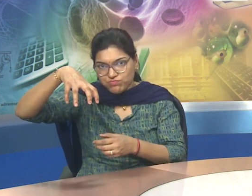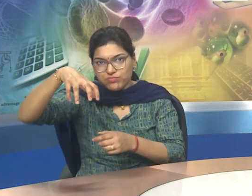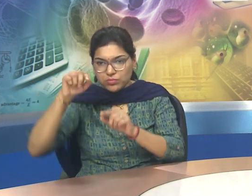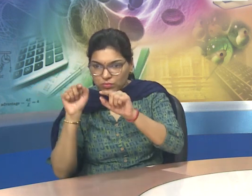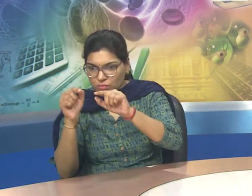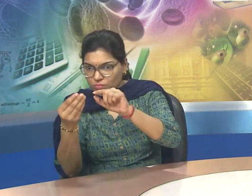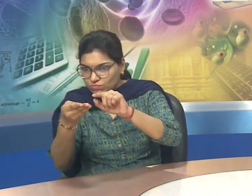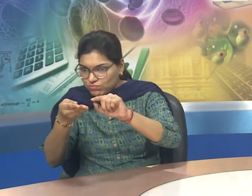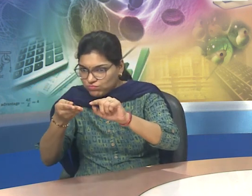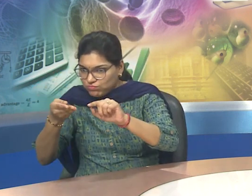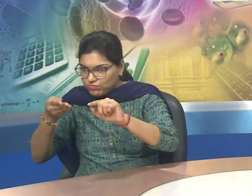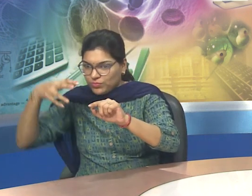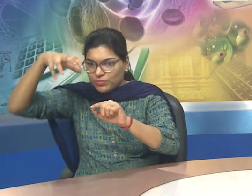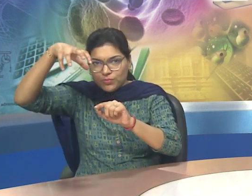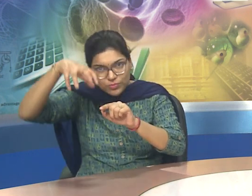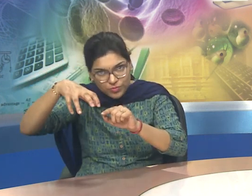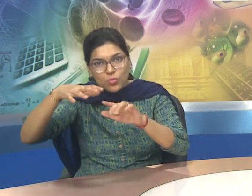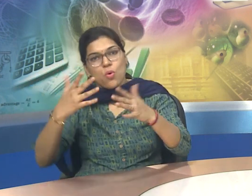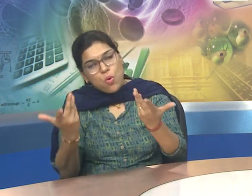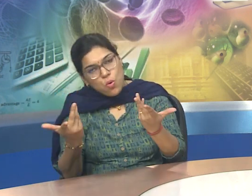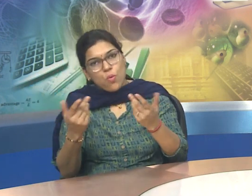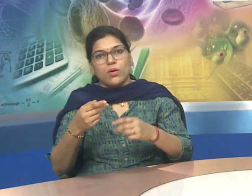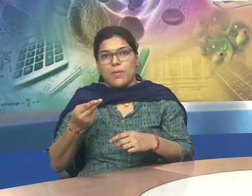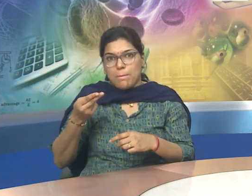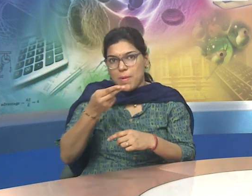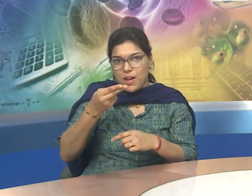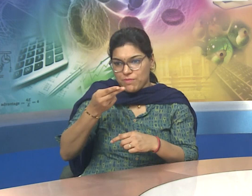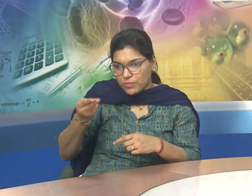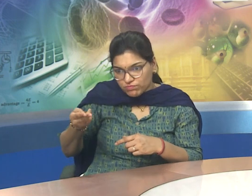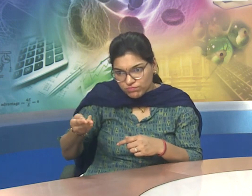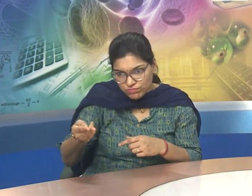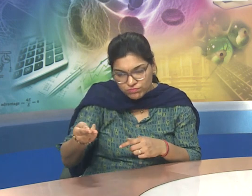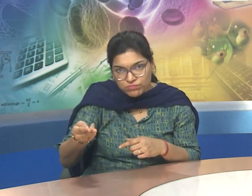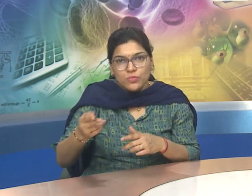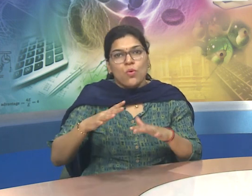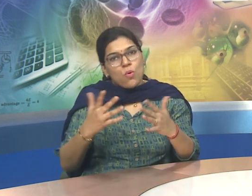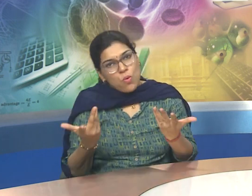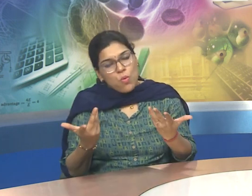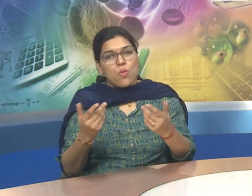We can put the CD, or also we can put the pen